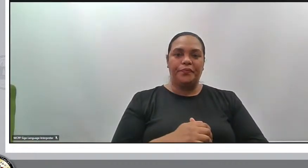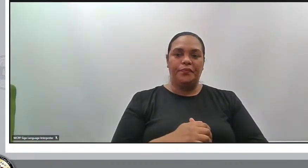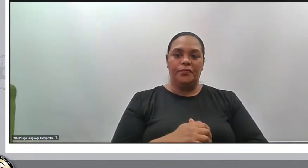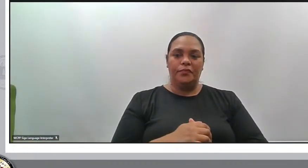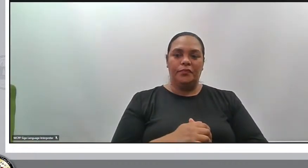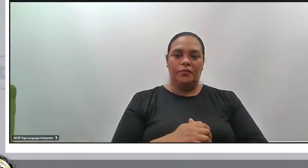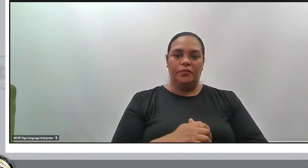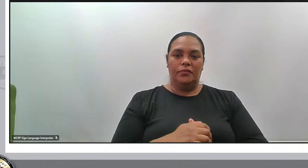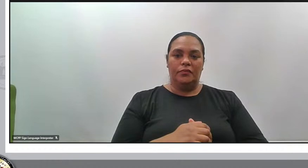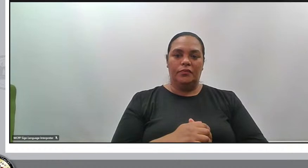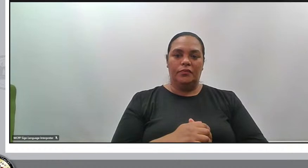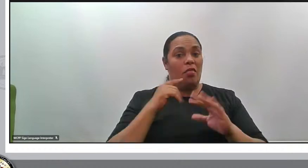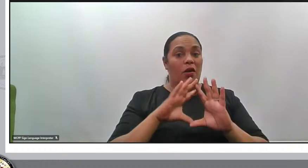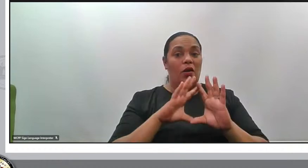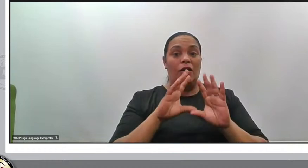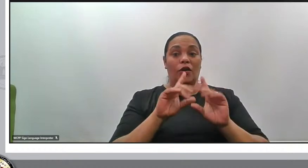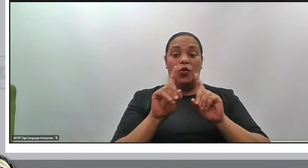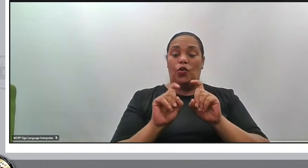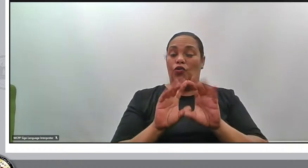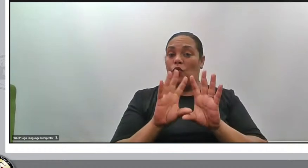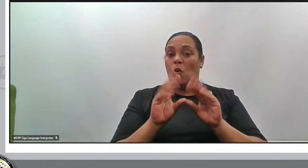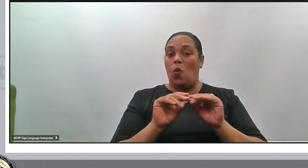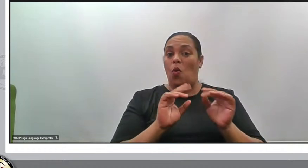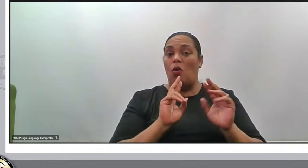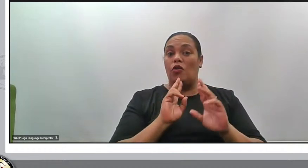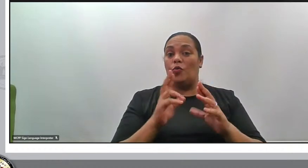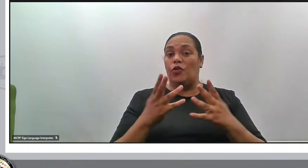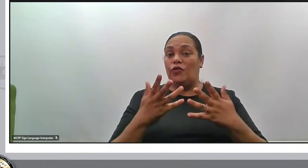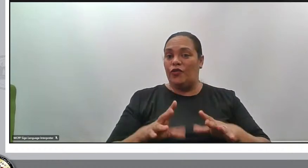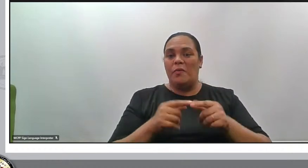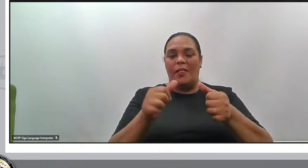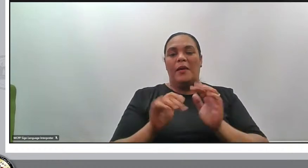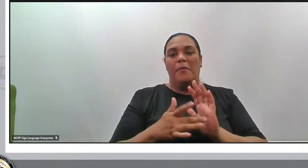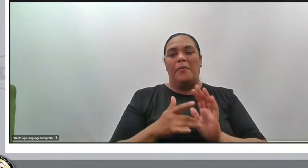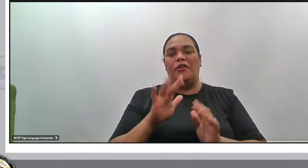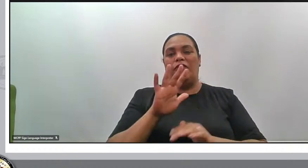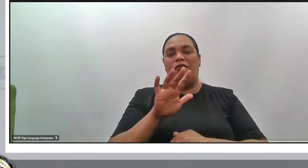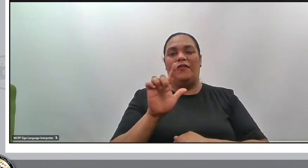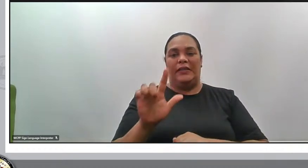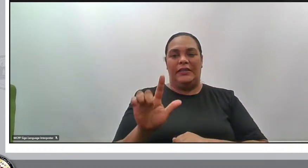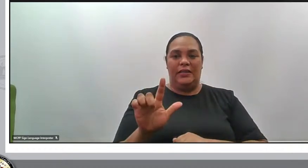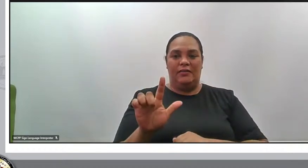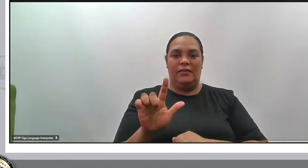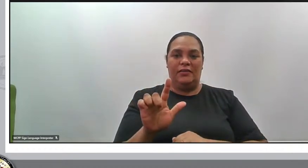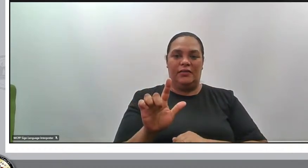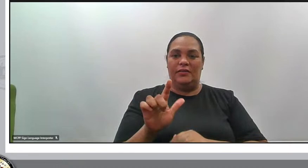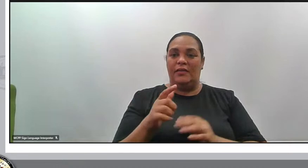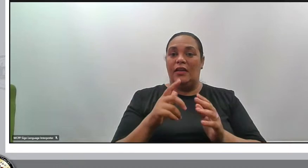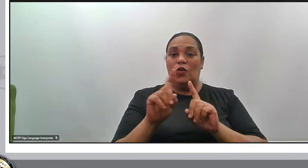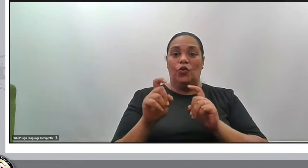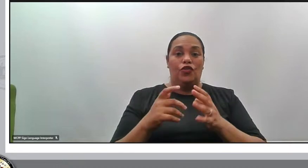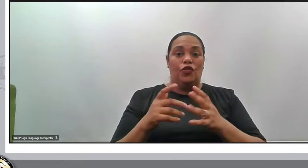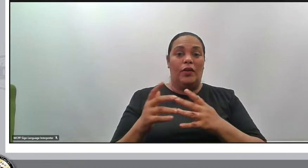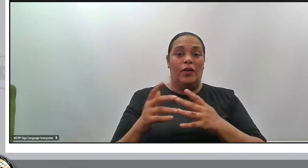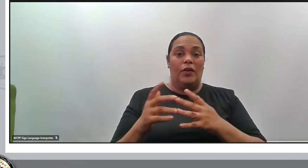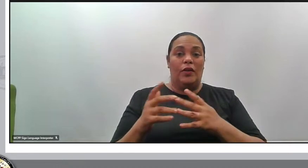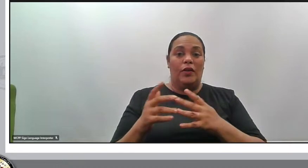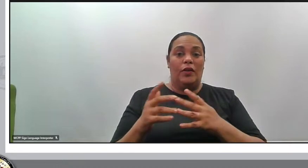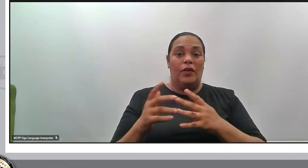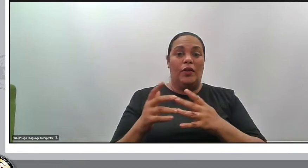Thank you. I think that's all the questions responded to. Let's move on to page 57. Are there any questions on page